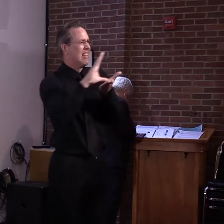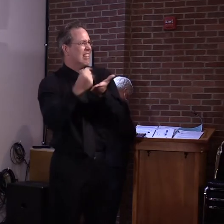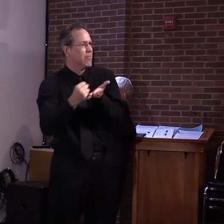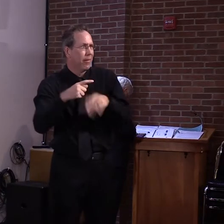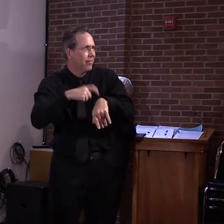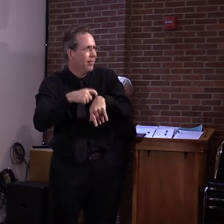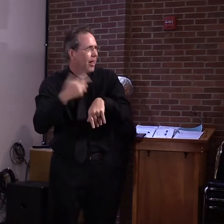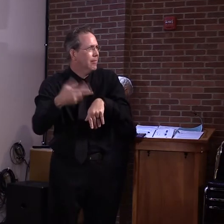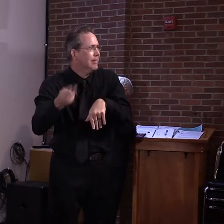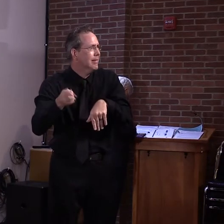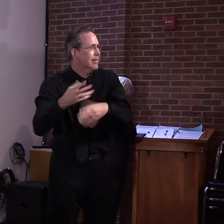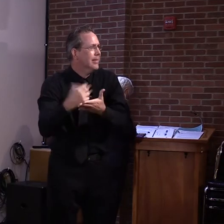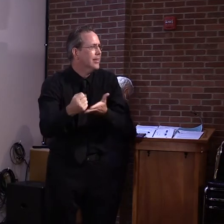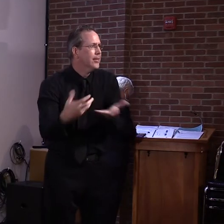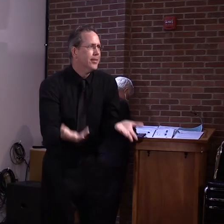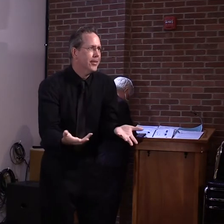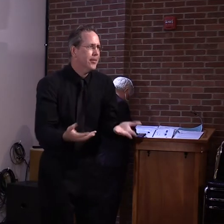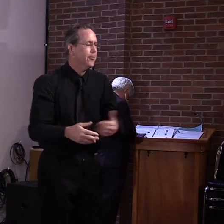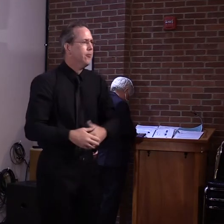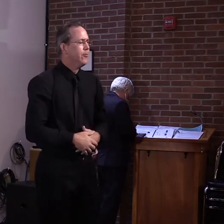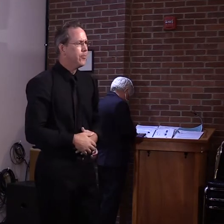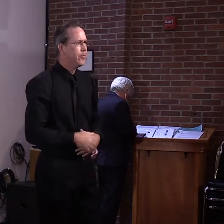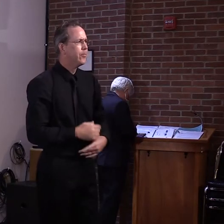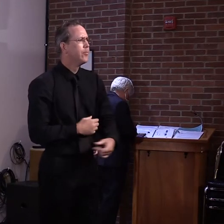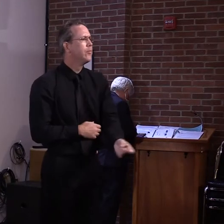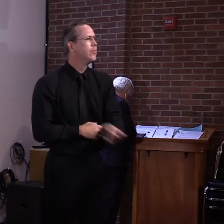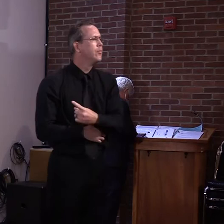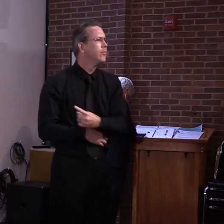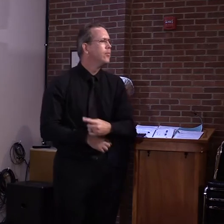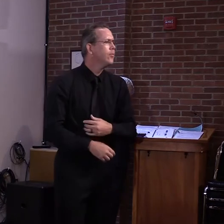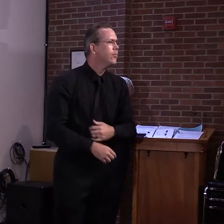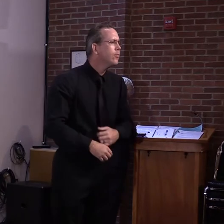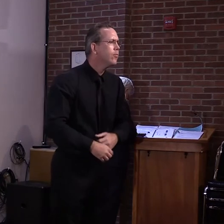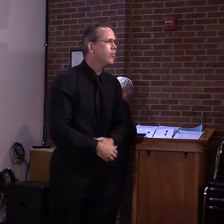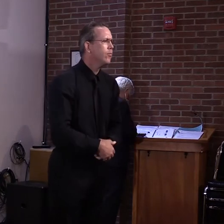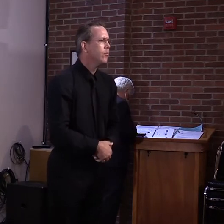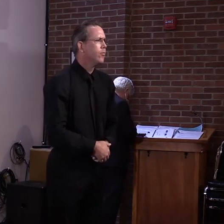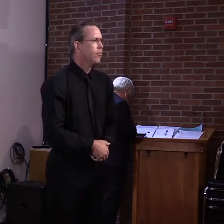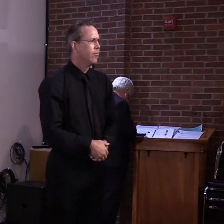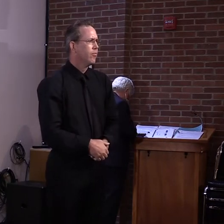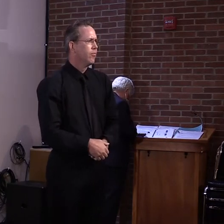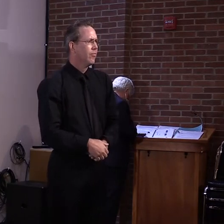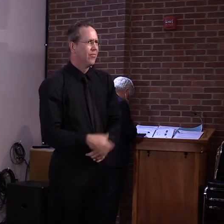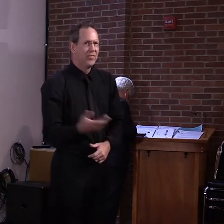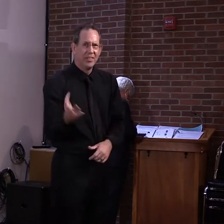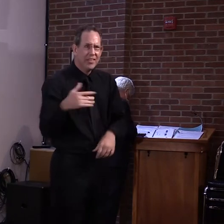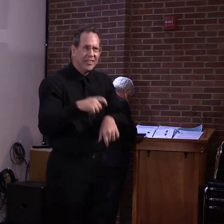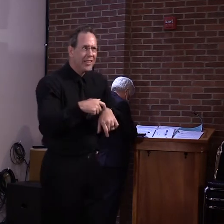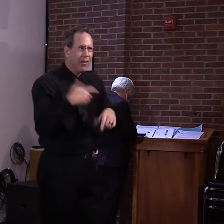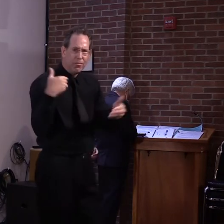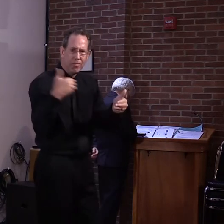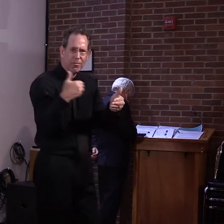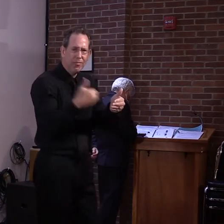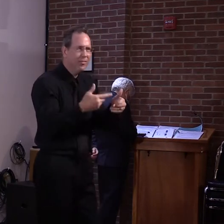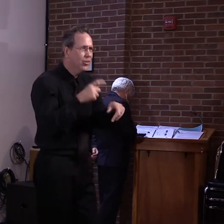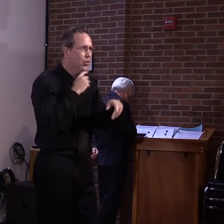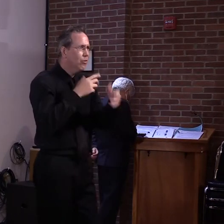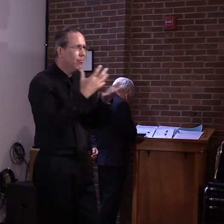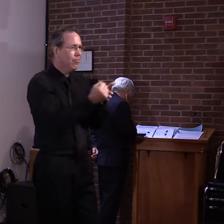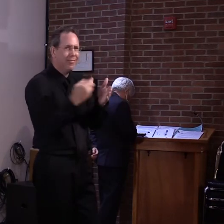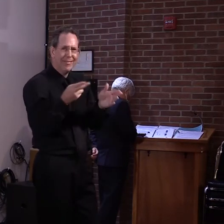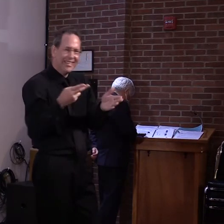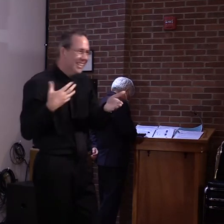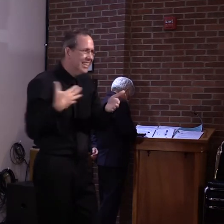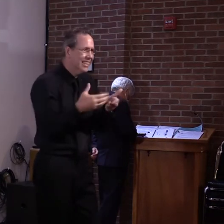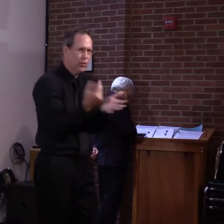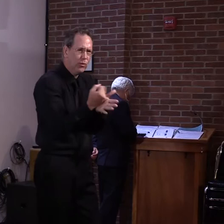to act, and I'm just wondering what your interaction with the legislature has been on that. You know, it's still, we're only